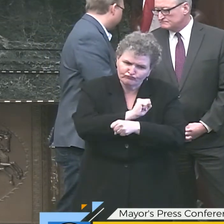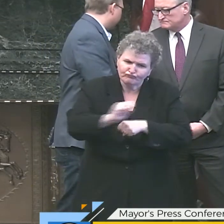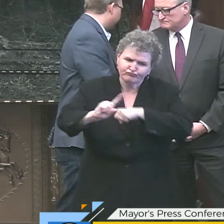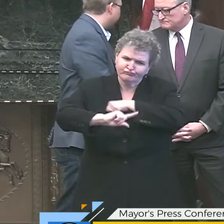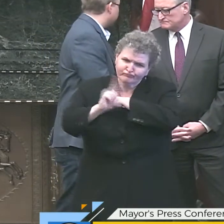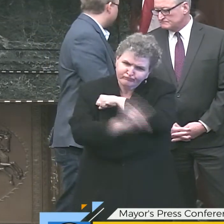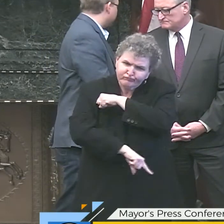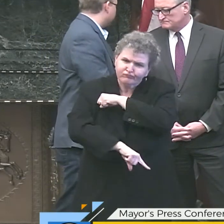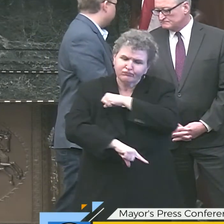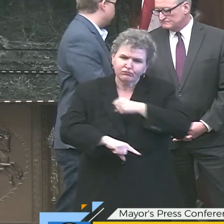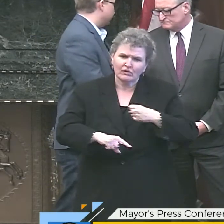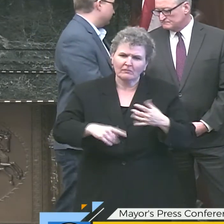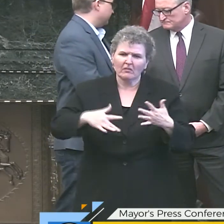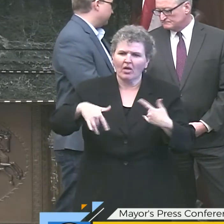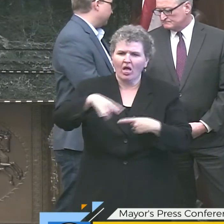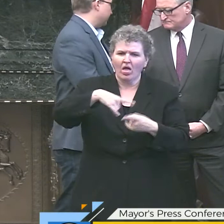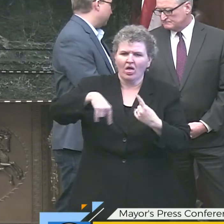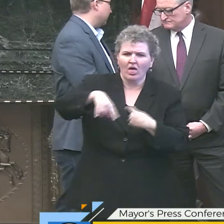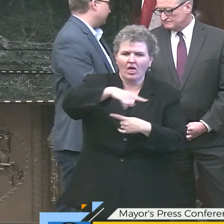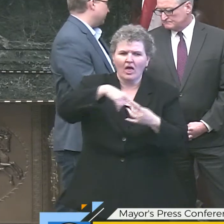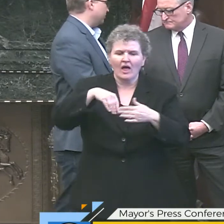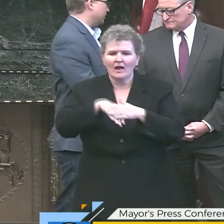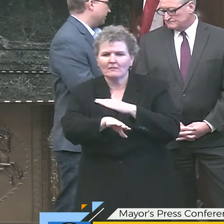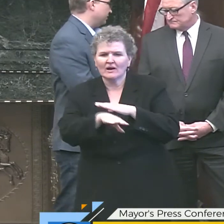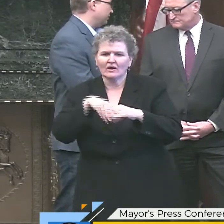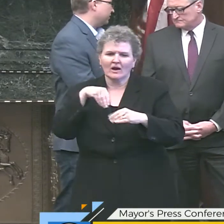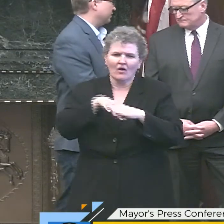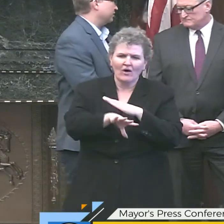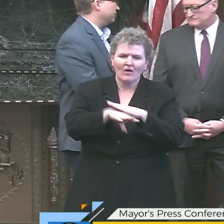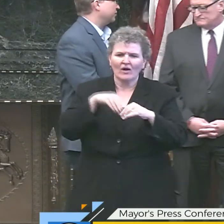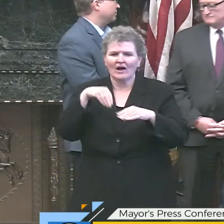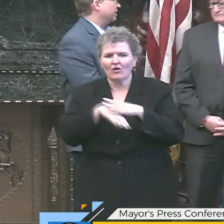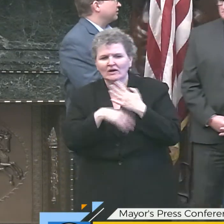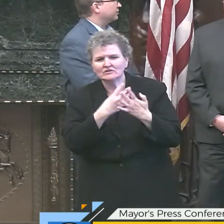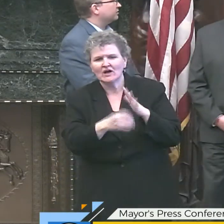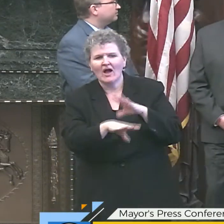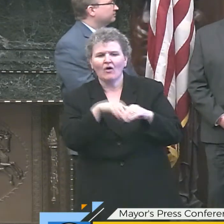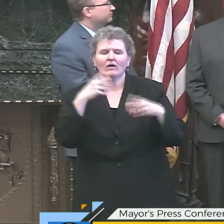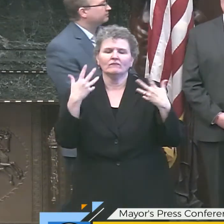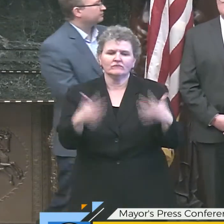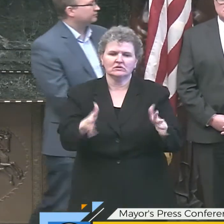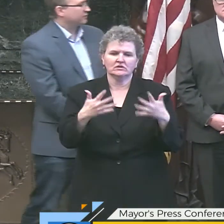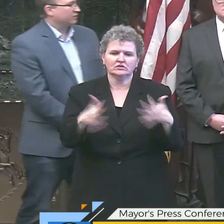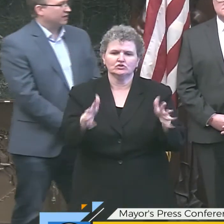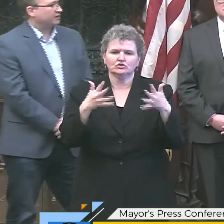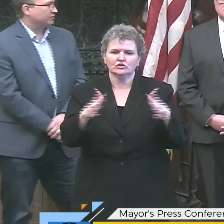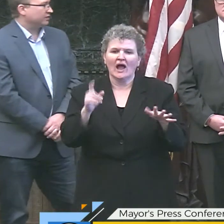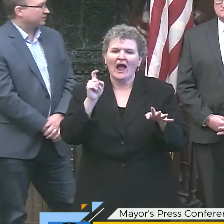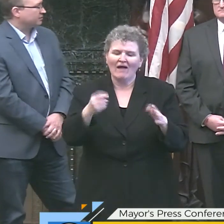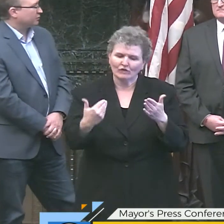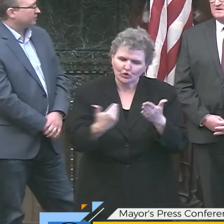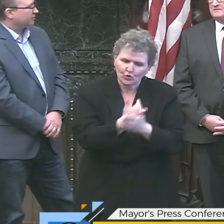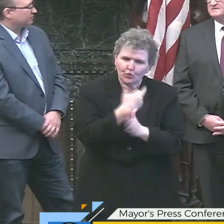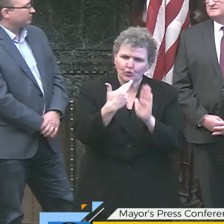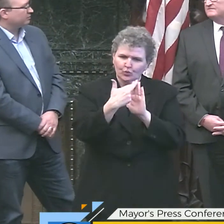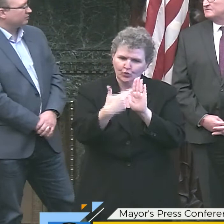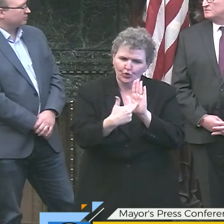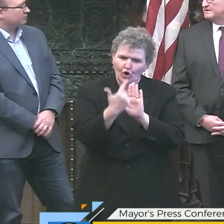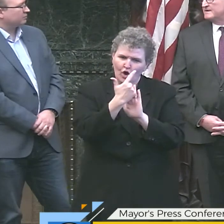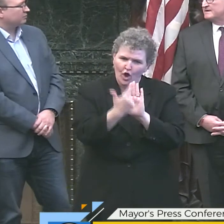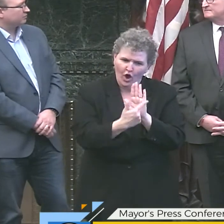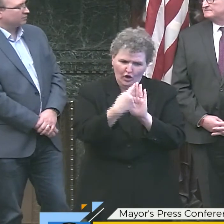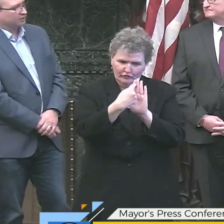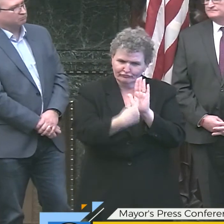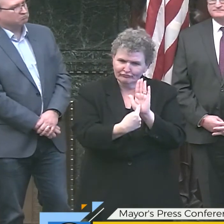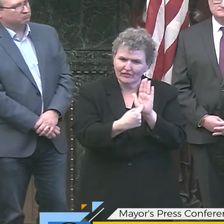door. If people are released from incarceration, we need to make sure that there's strong supervision or programs aligned with